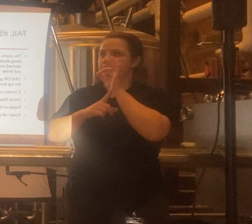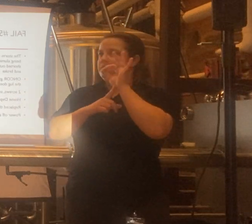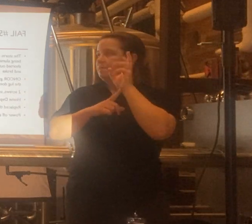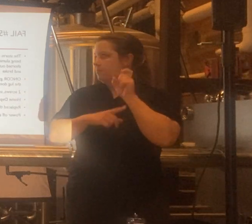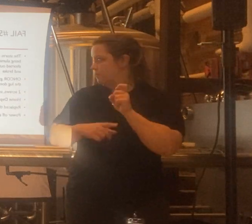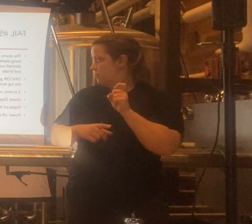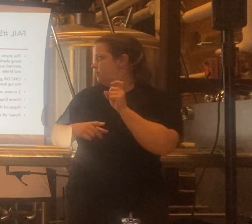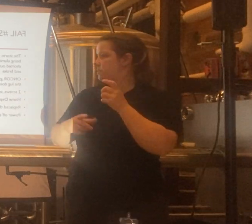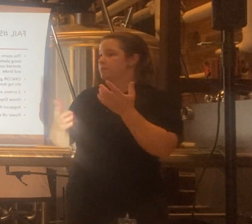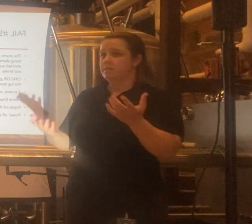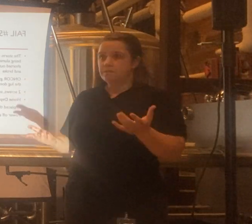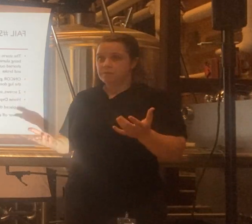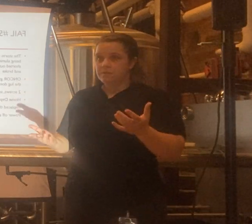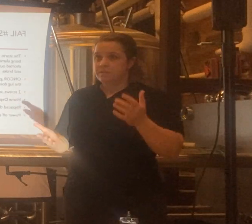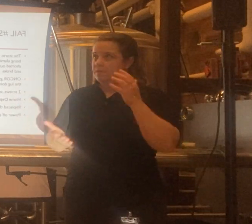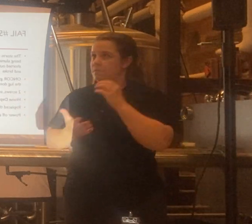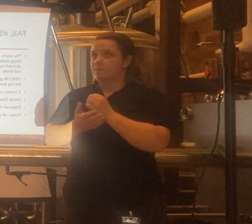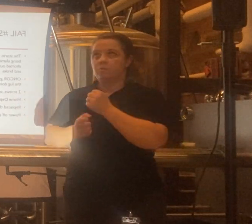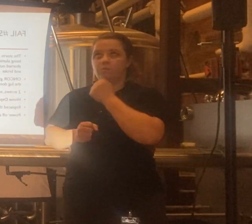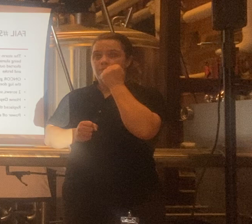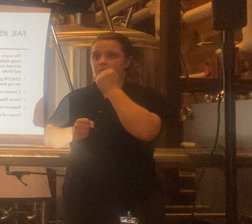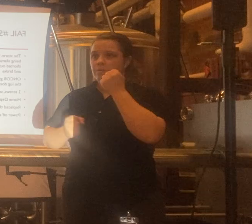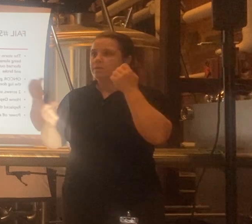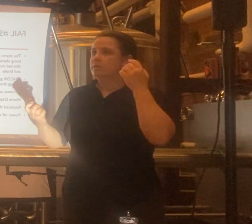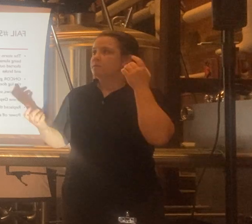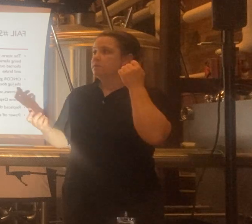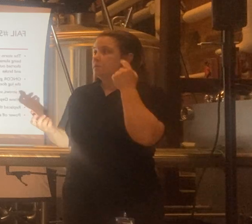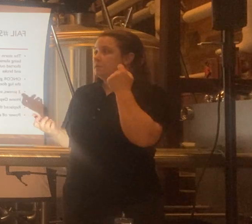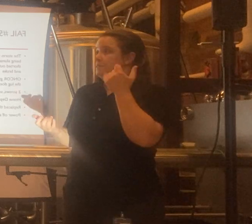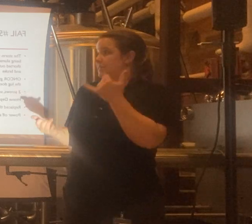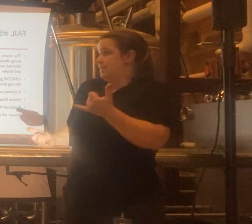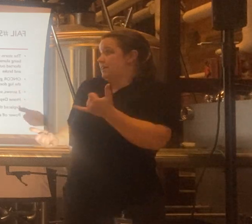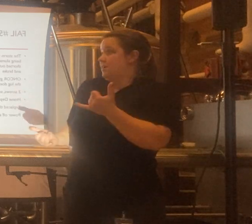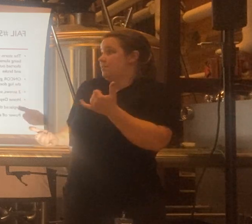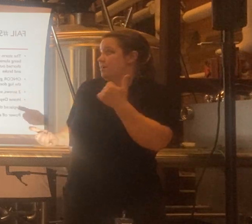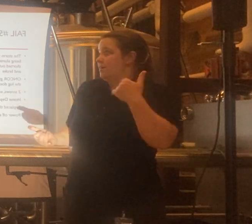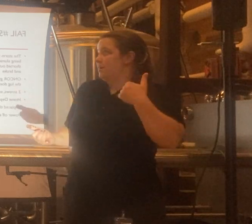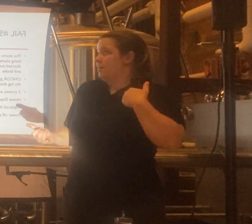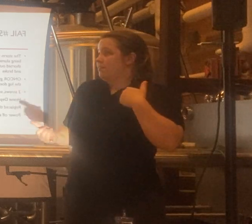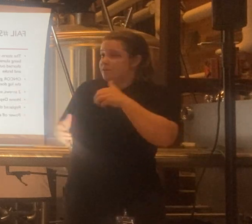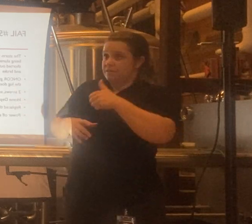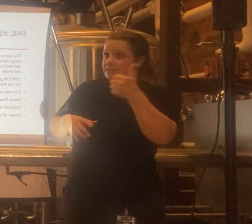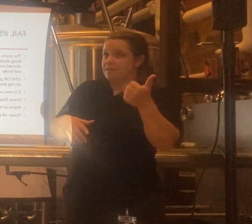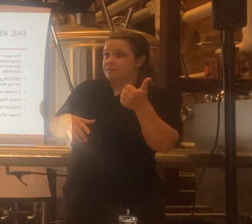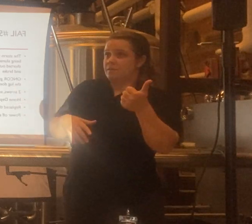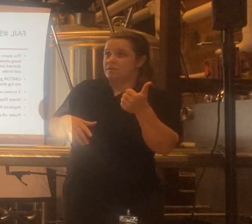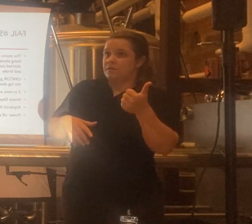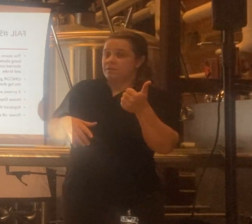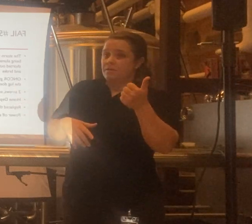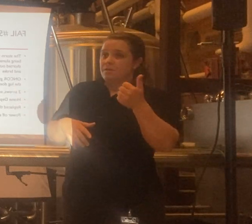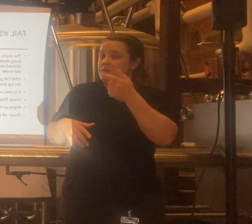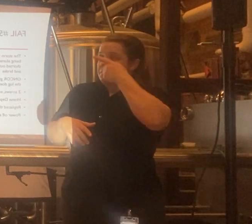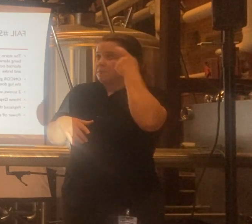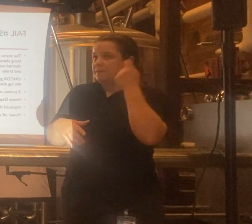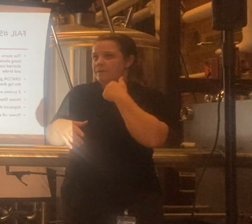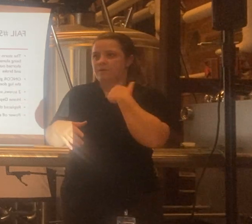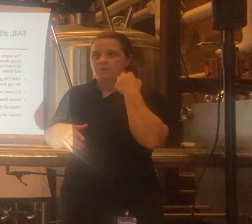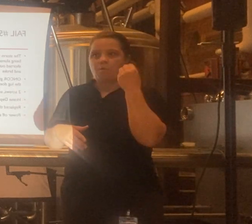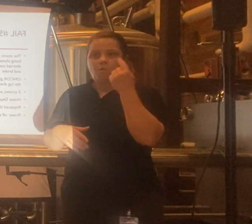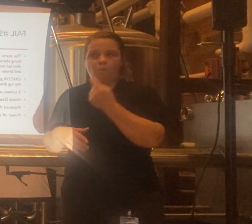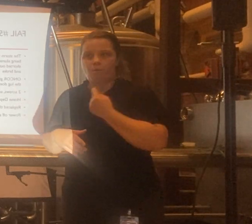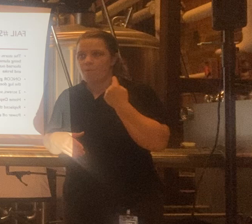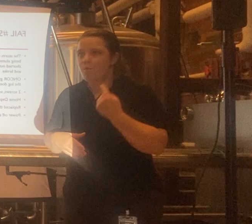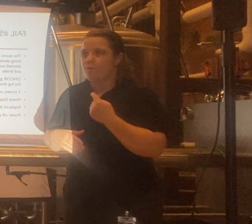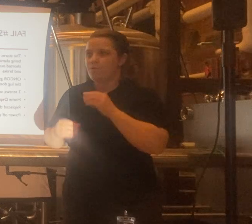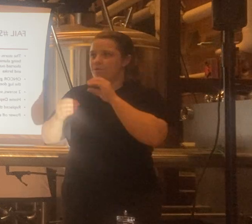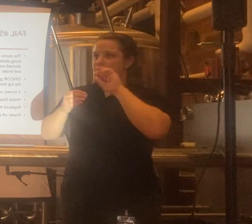win, because now guess what? I got another one of these sitting in the garage because I only replaced the one. I actually thought about replacing the other. I went, wait a minute, if it ain't broke, don't fix